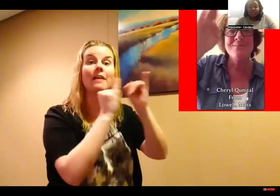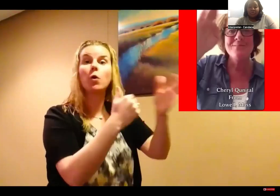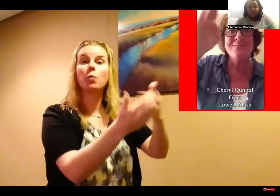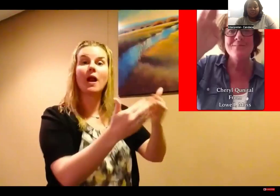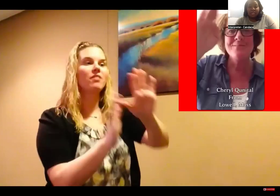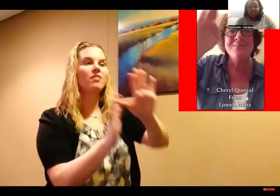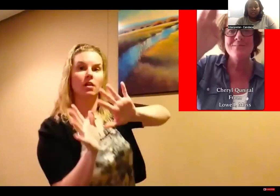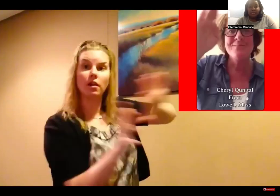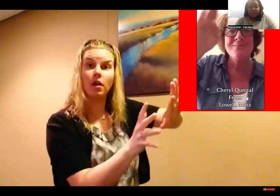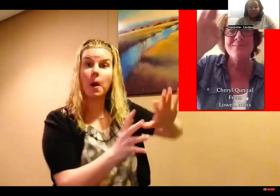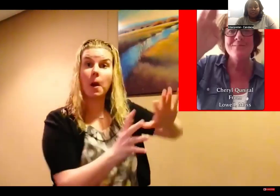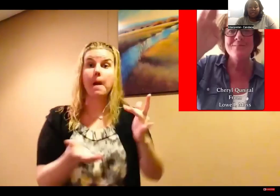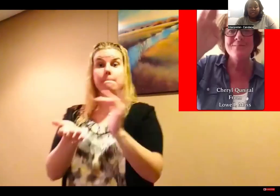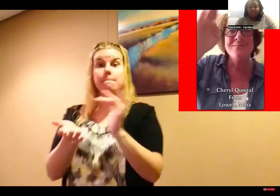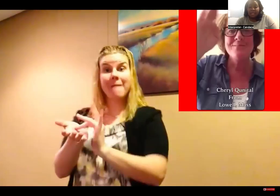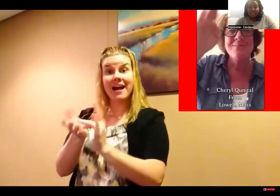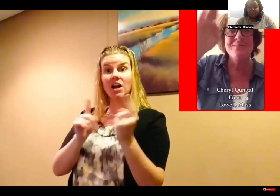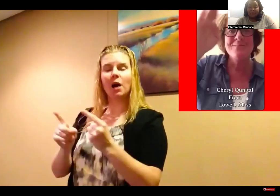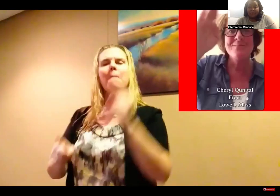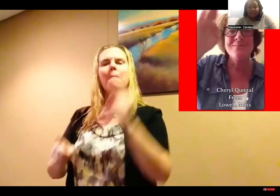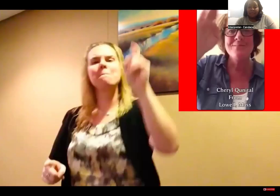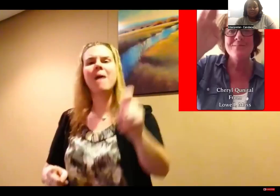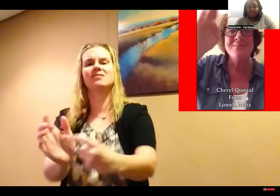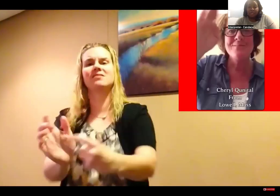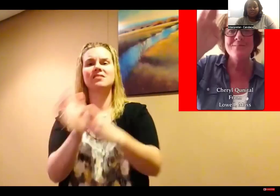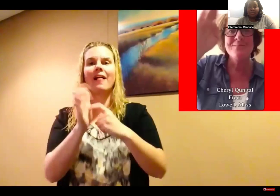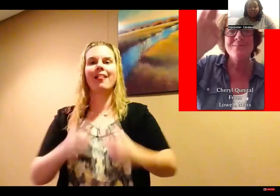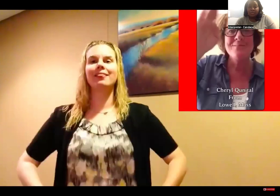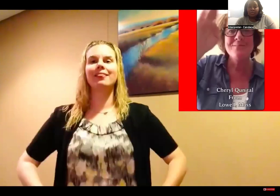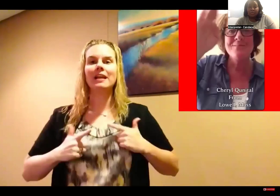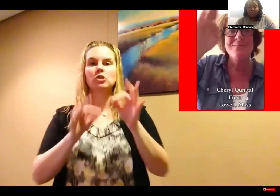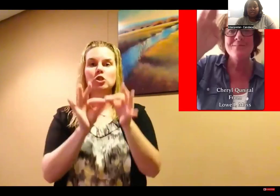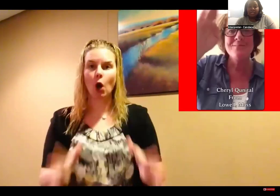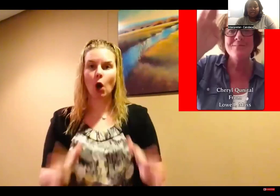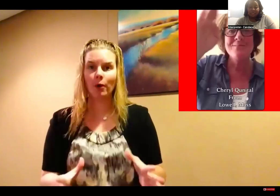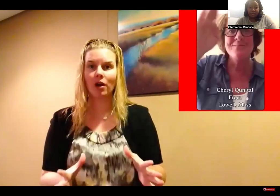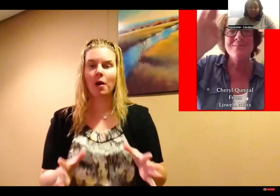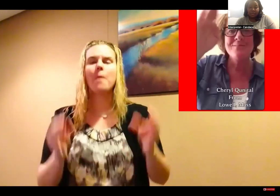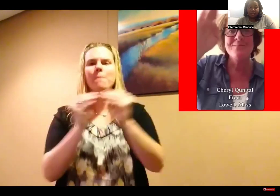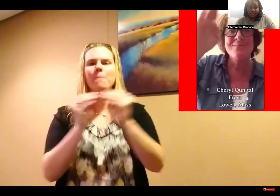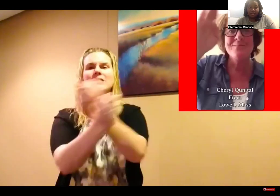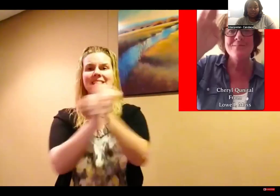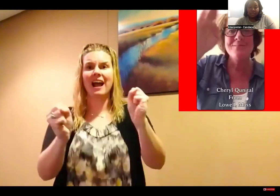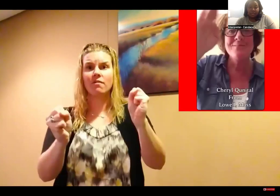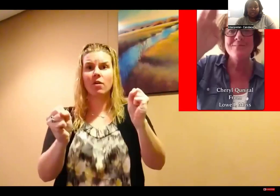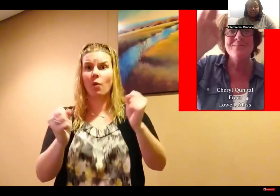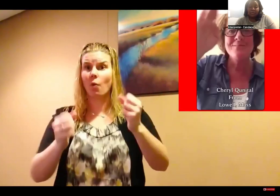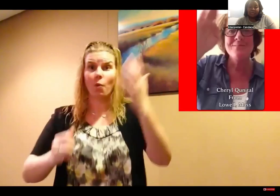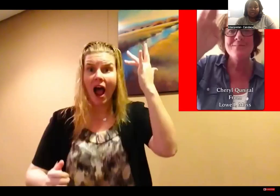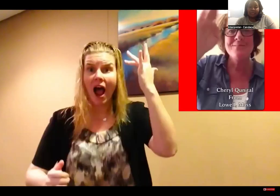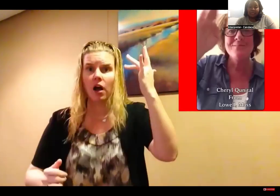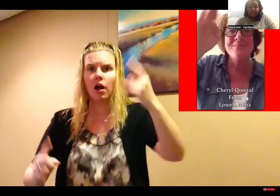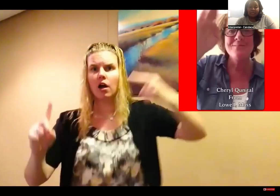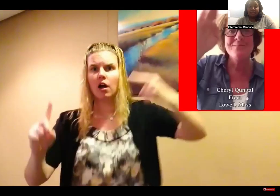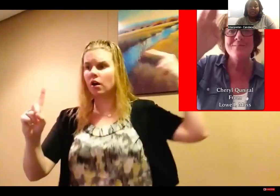Businesses, schools, interviews, whatever, that's on that. But medical should be requesting a live interpreter. It's